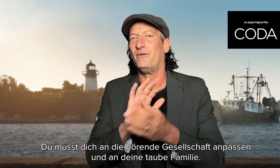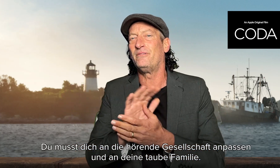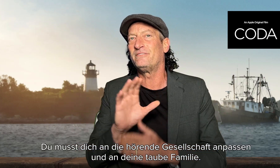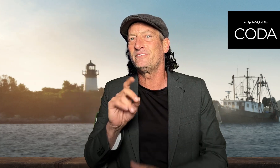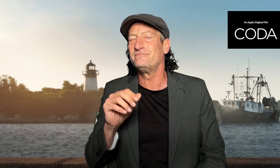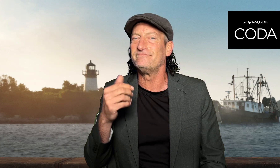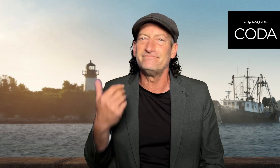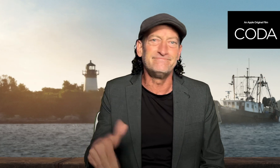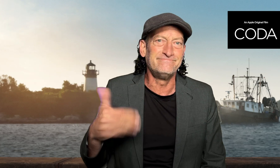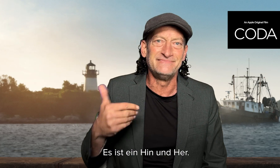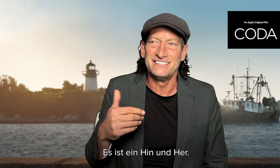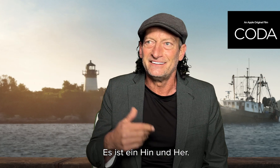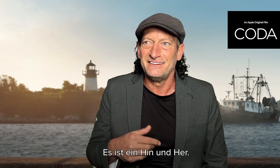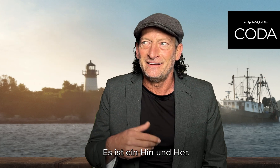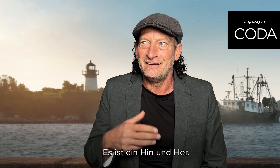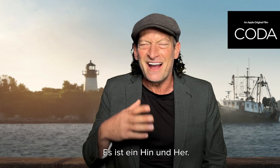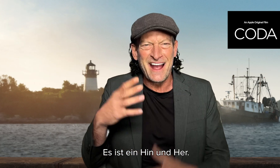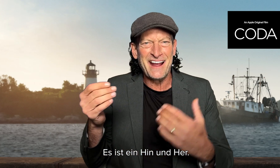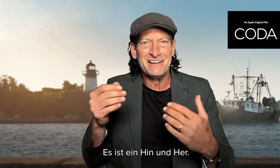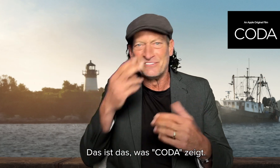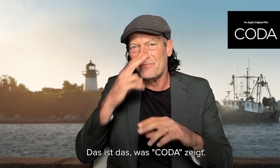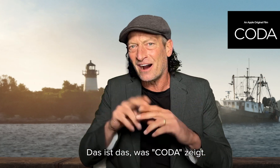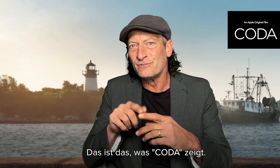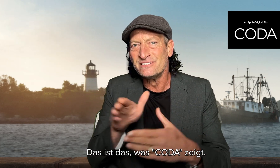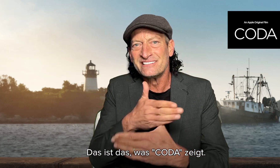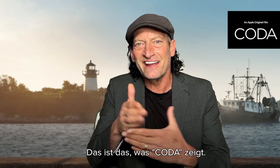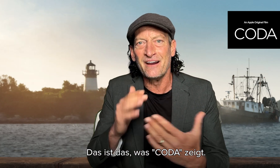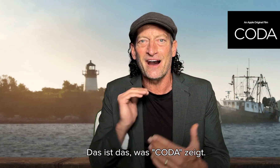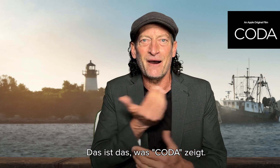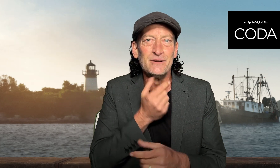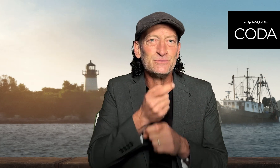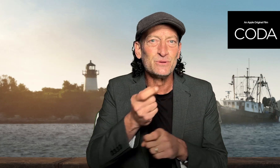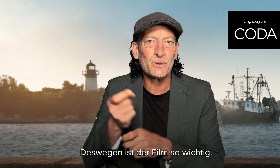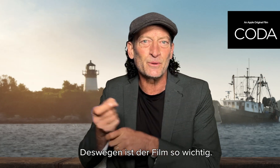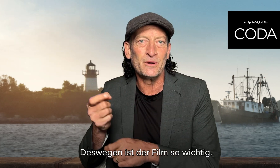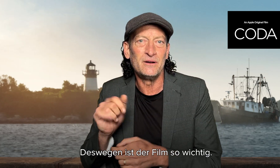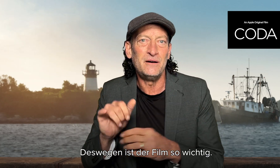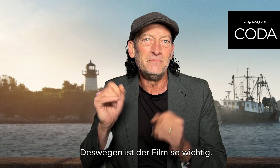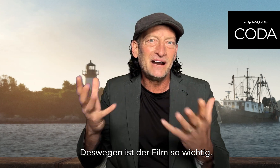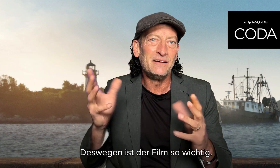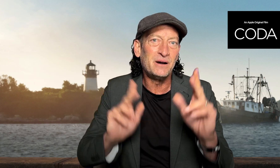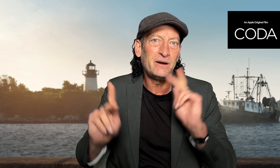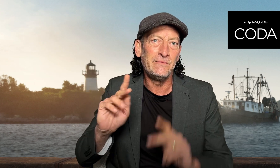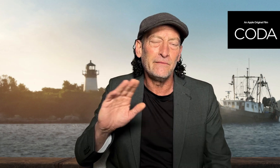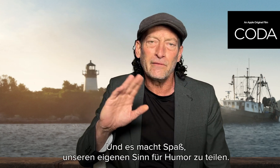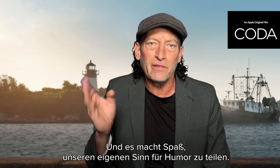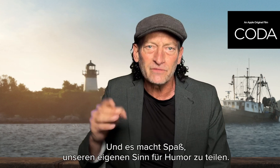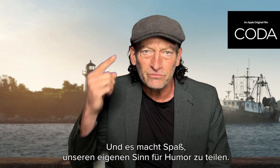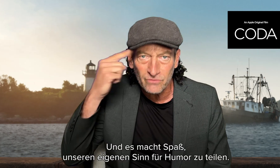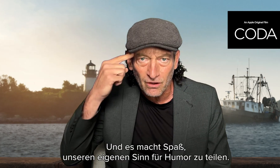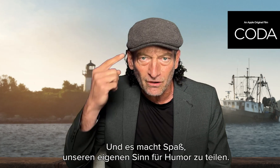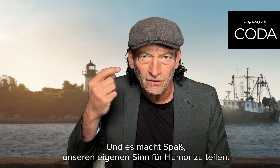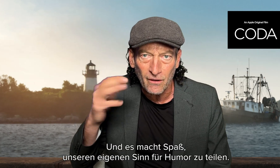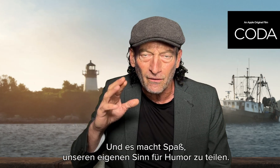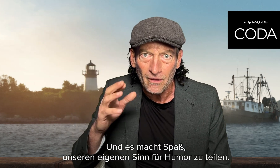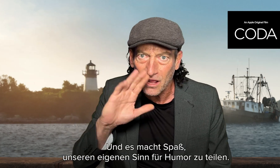deaf family and go back and forth. And that's what coda shows. That's why it's so important. And it's fun